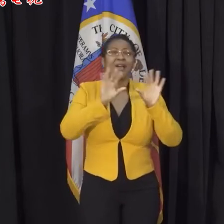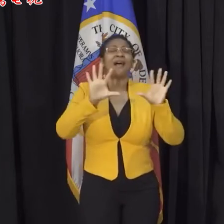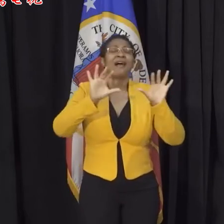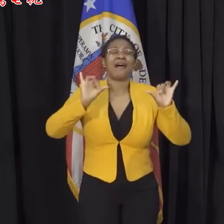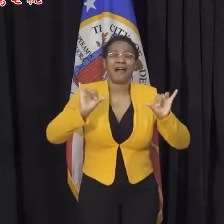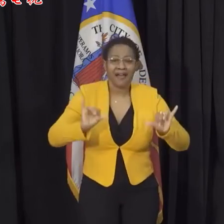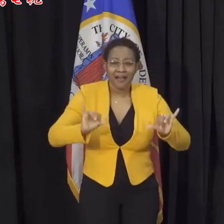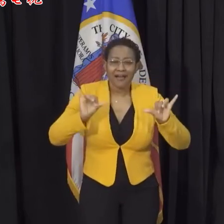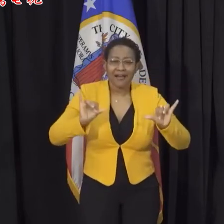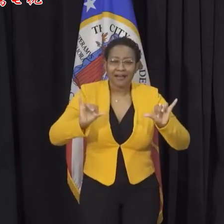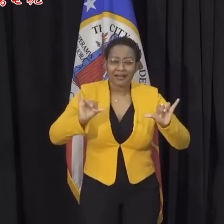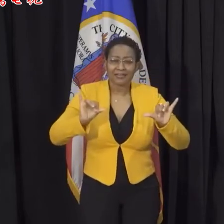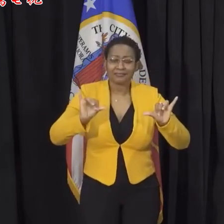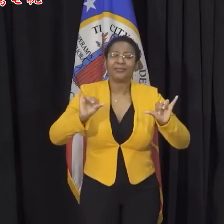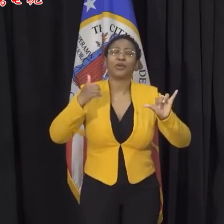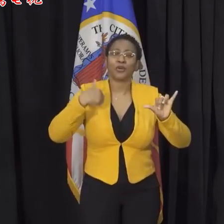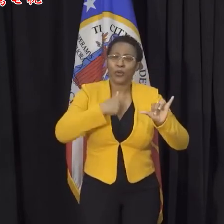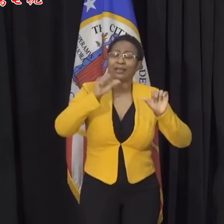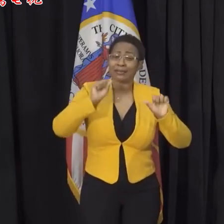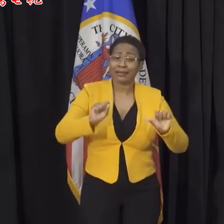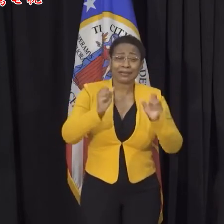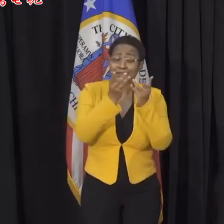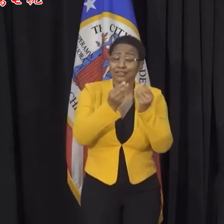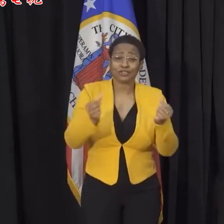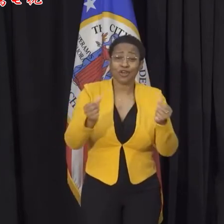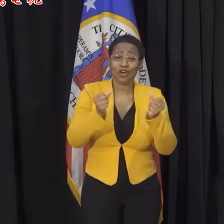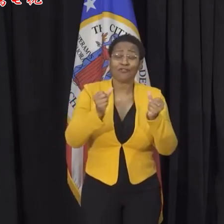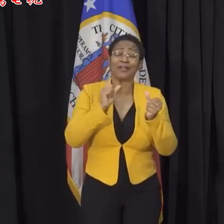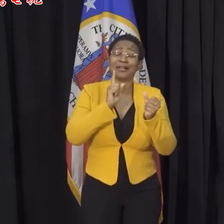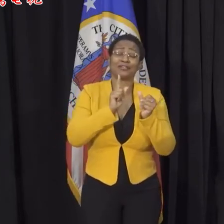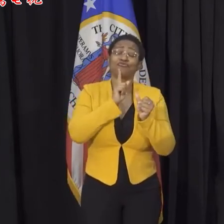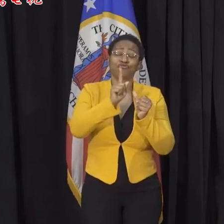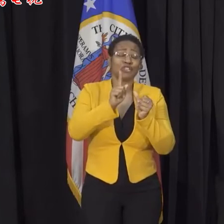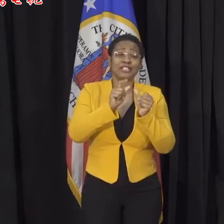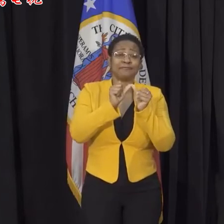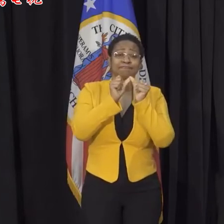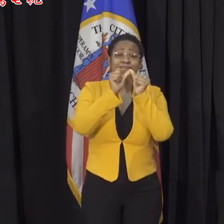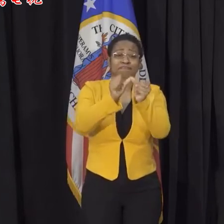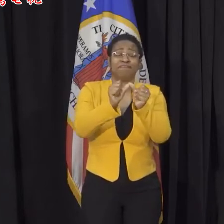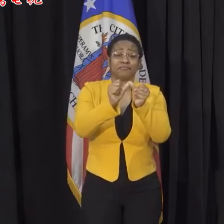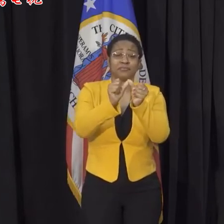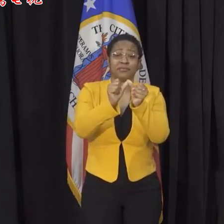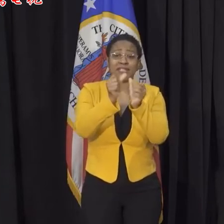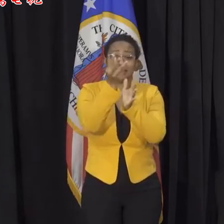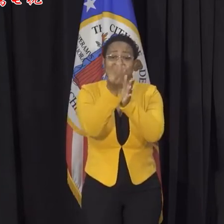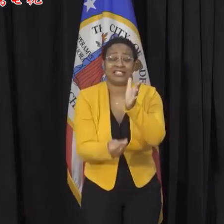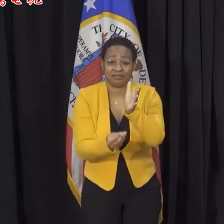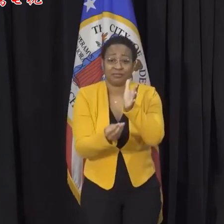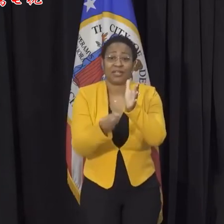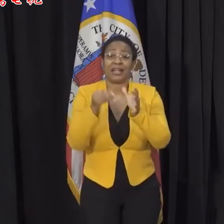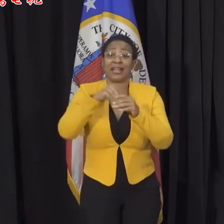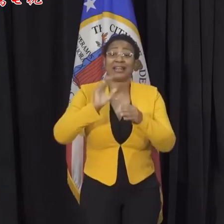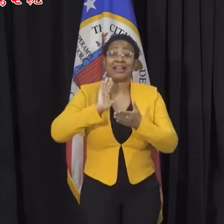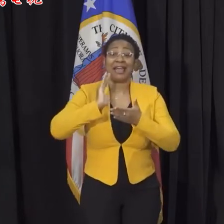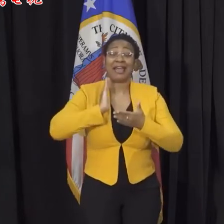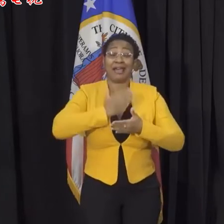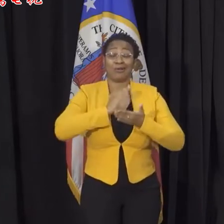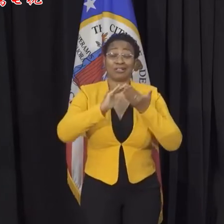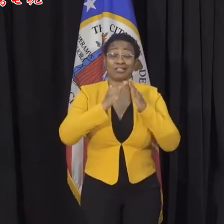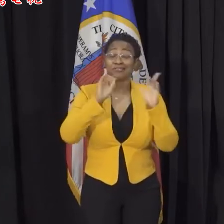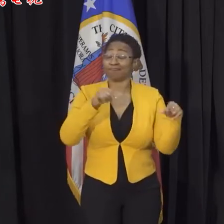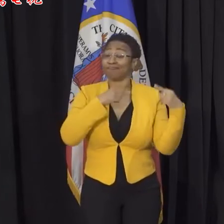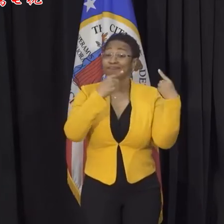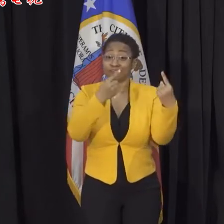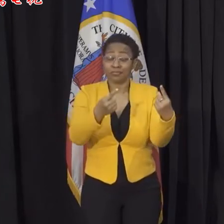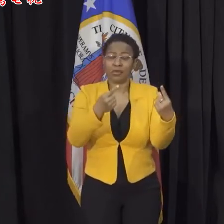an opportunity to solve a systemic issue around inequities that have existed within our city for years. And